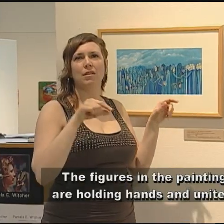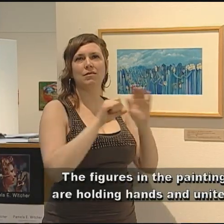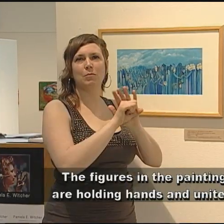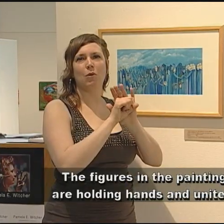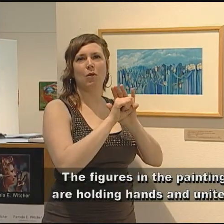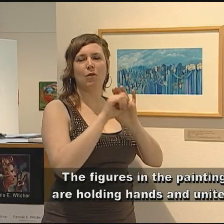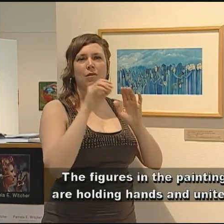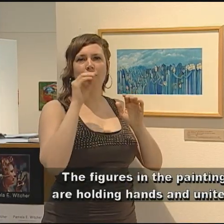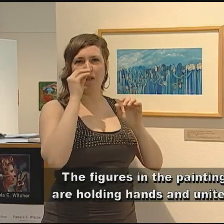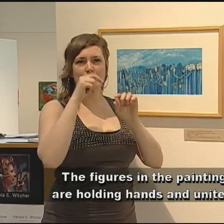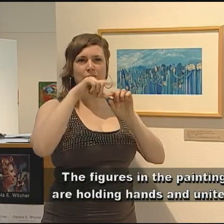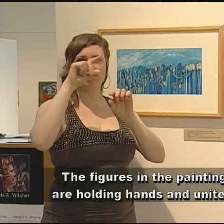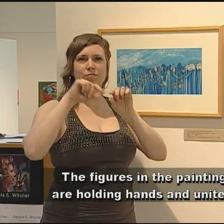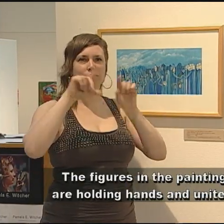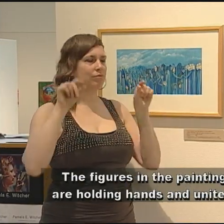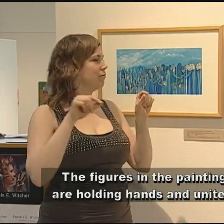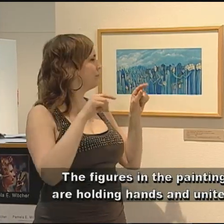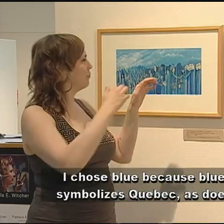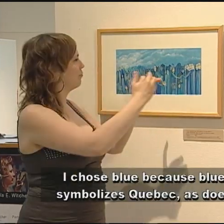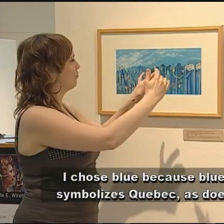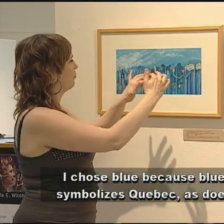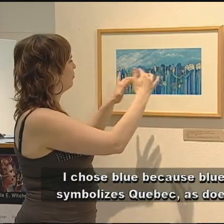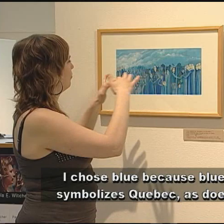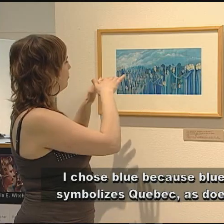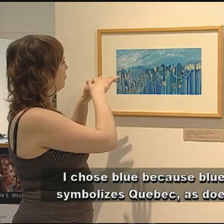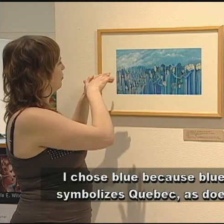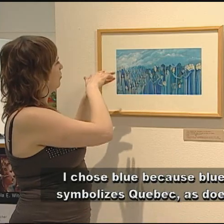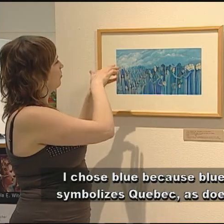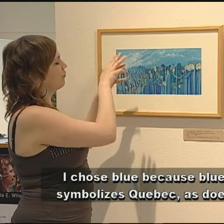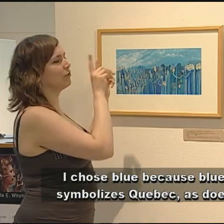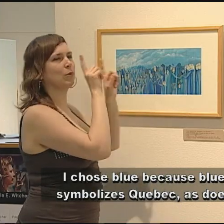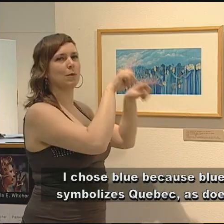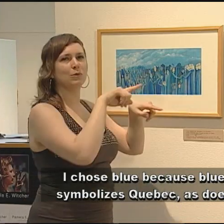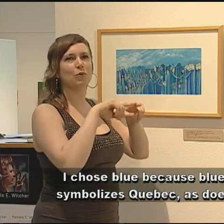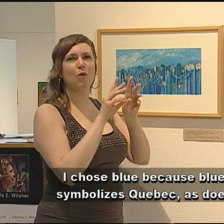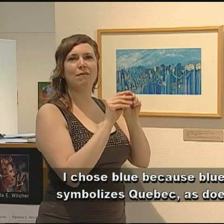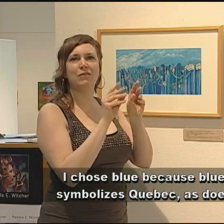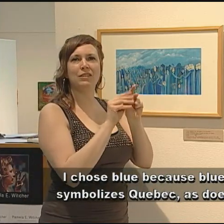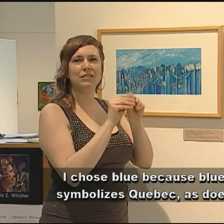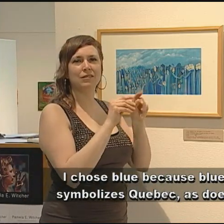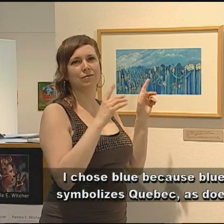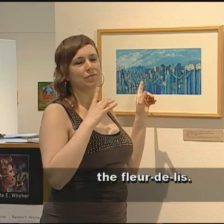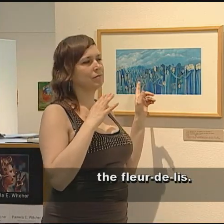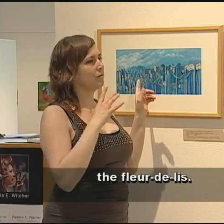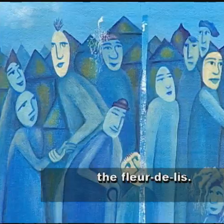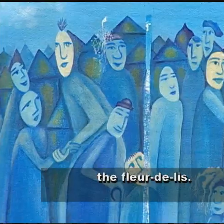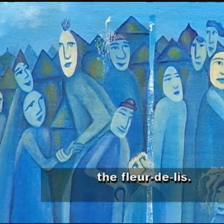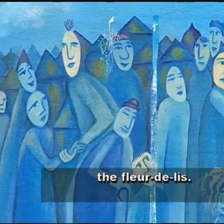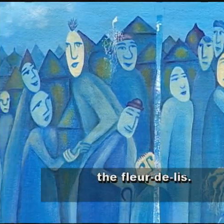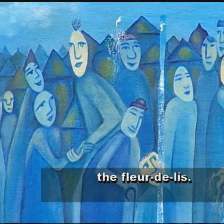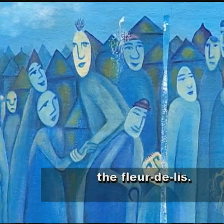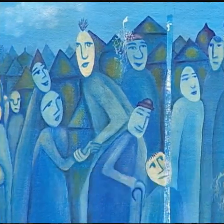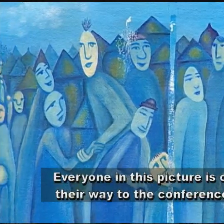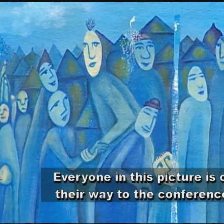book. The figures in the painting are holding hands and united. I chose blue because blue symbolizes Quebec, as does the